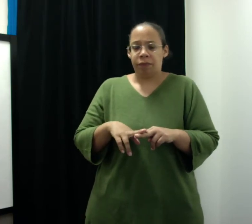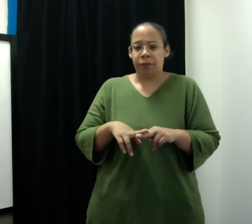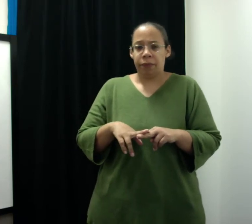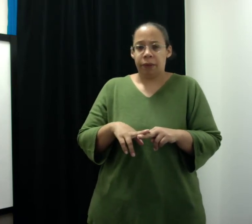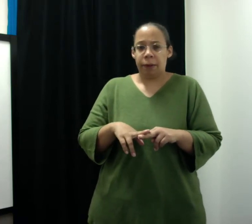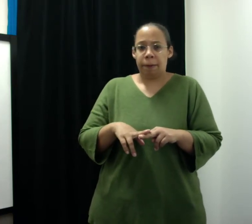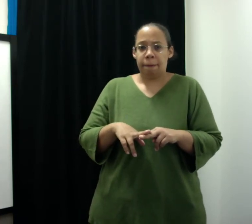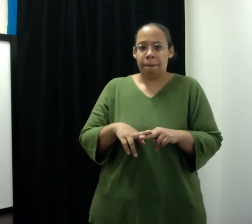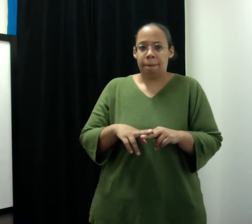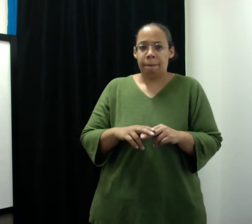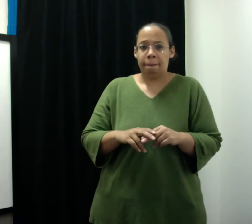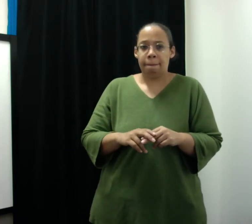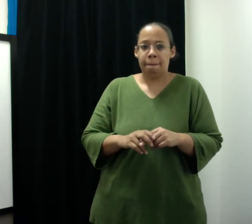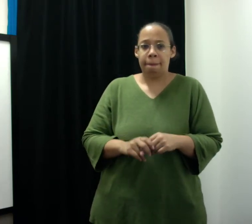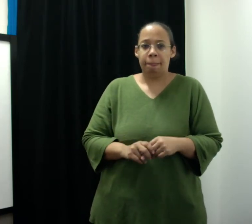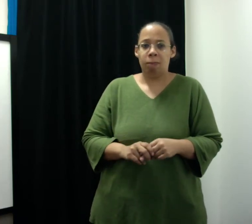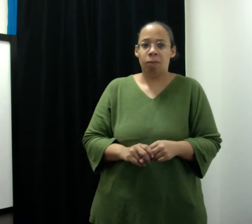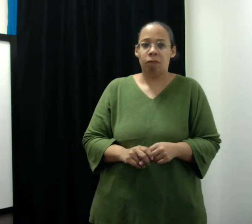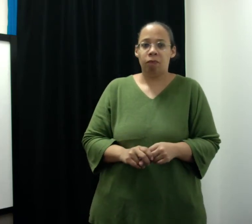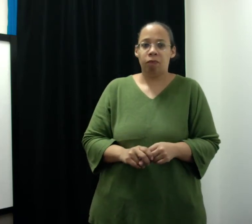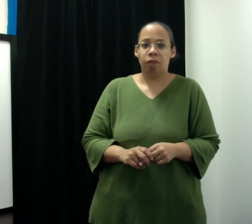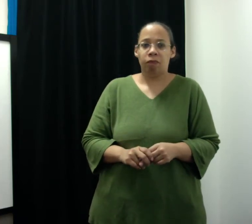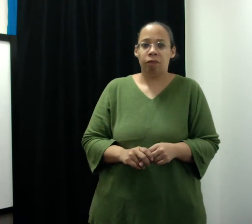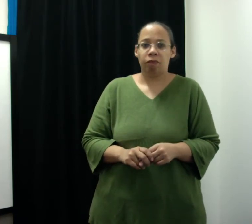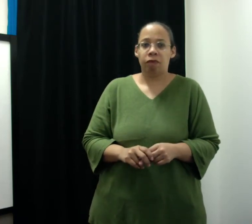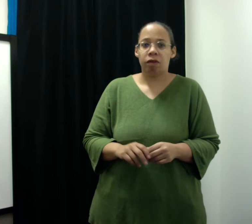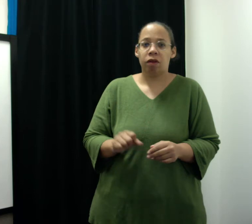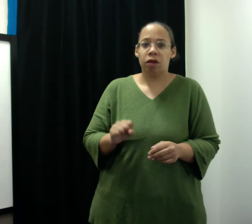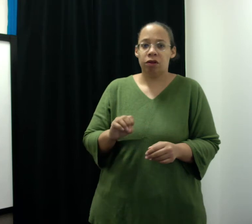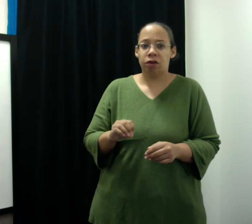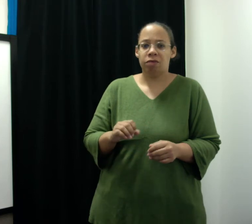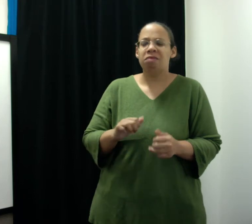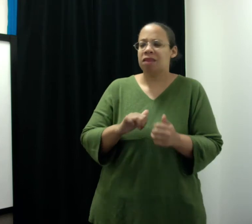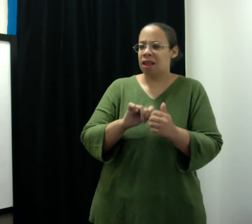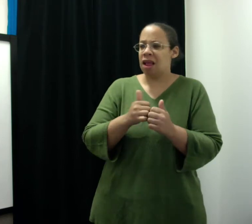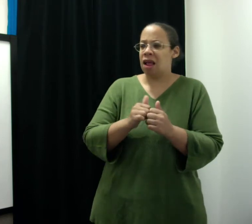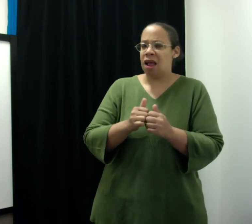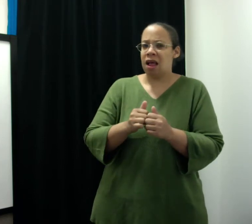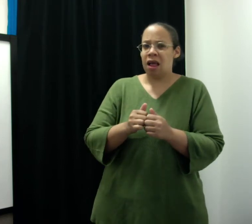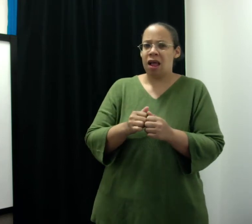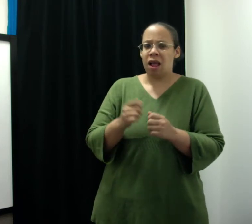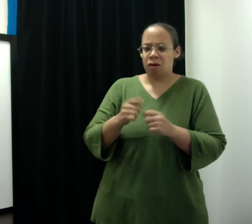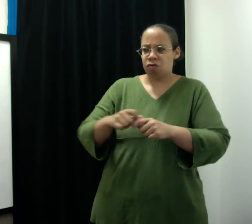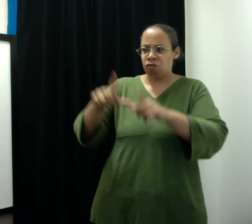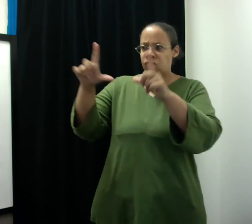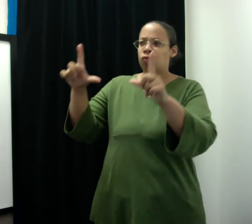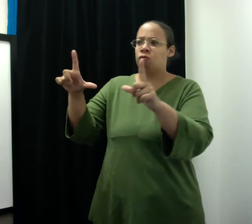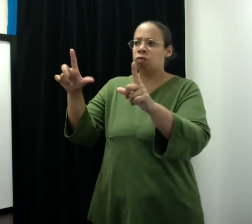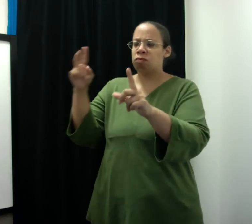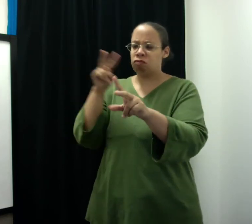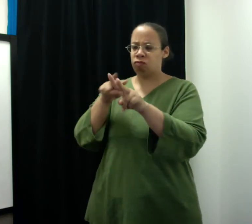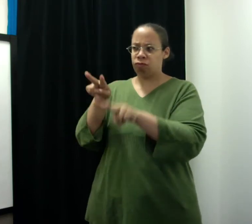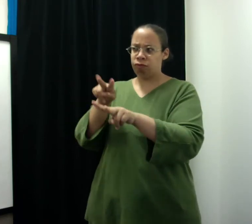dictionary. So this is how the page looks like. You have the letter, the transliteration in Latin, and a description